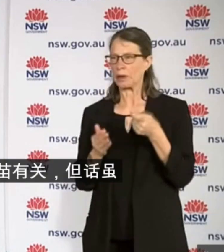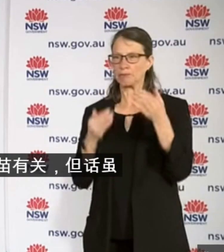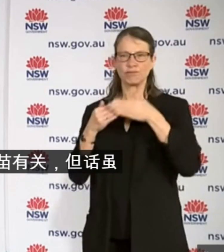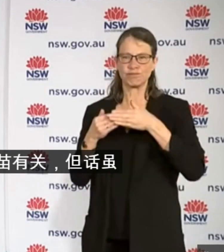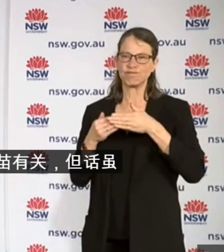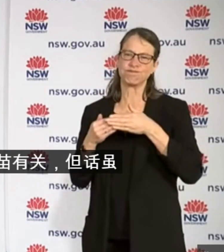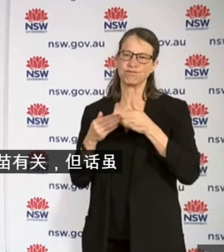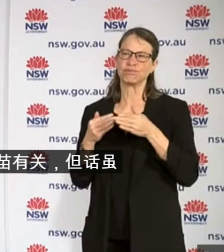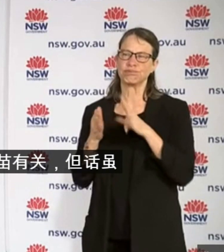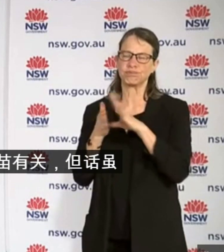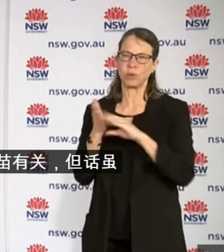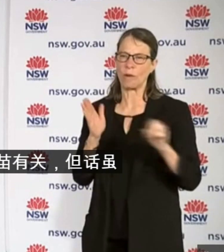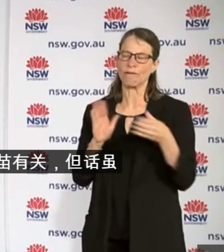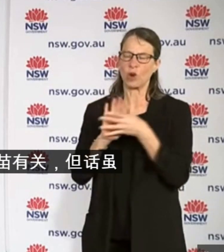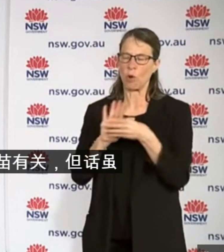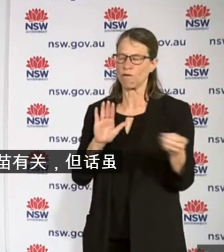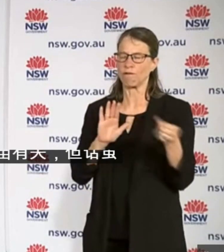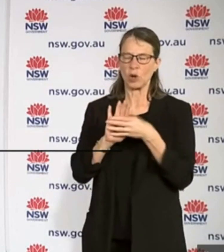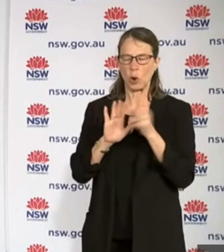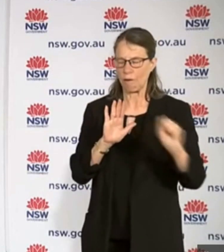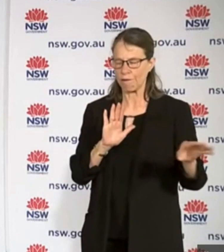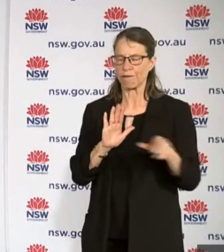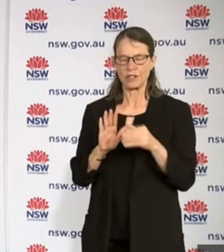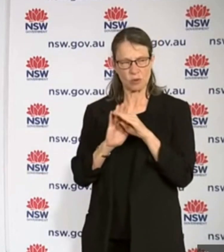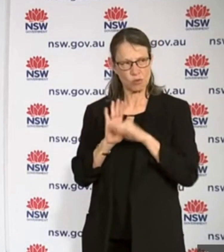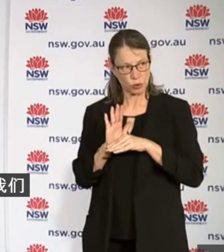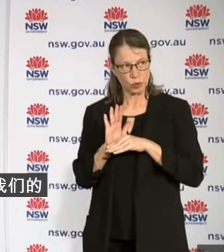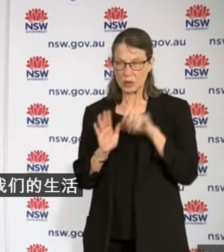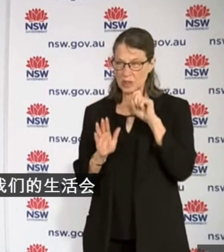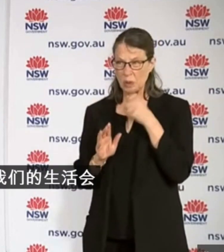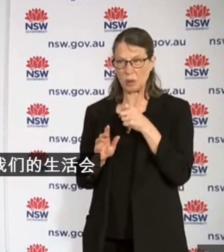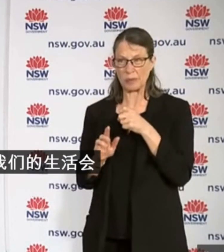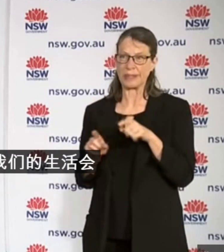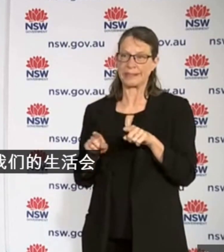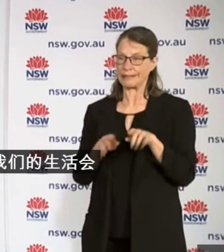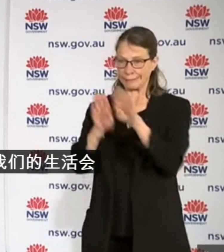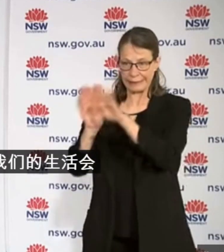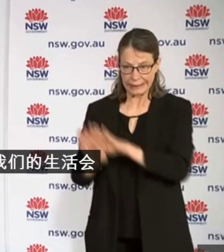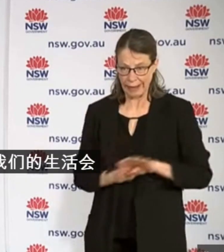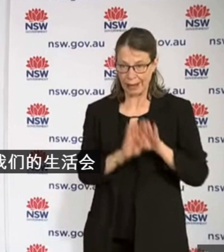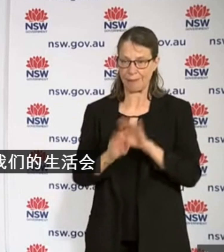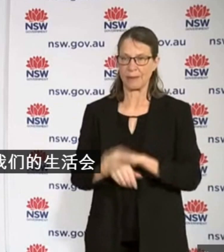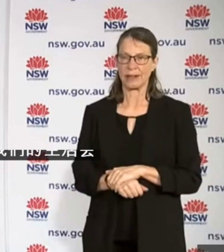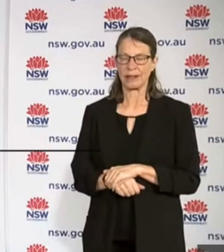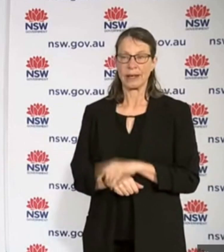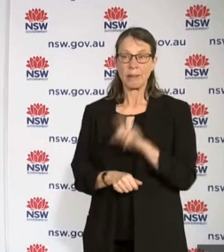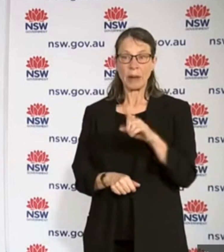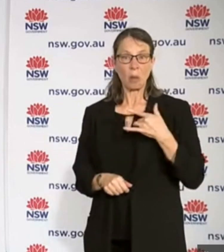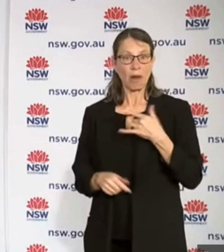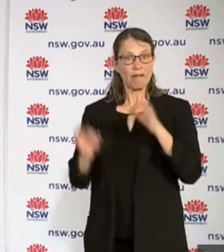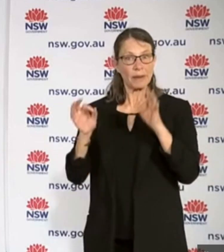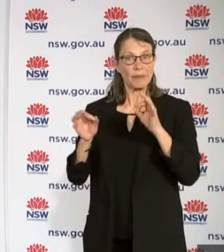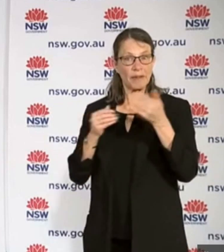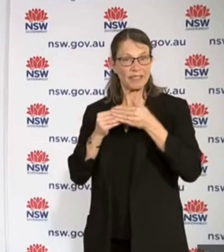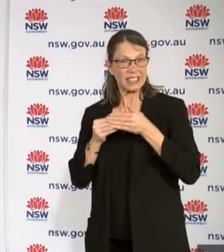that, as I said, I don't want to raise expectations to say that life will be perfect for us beyond that point. There could very well